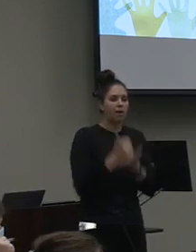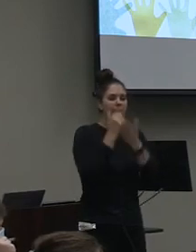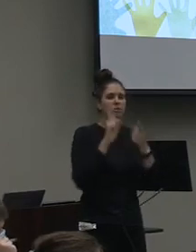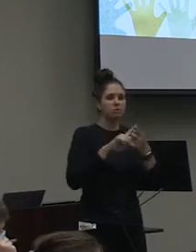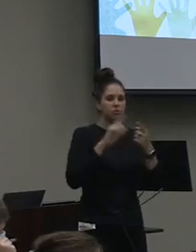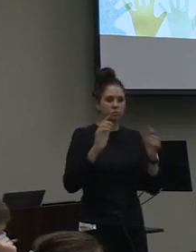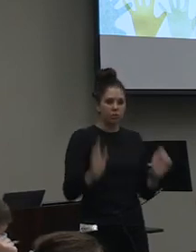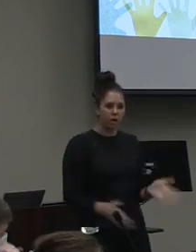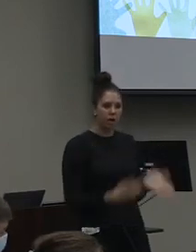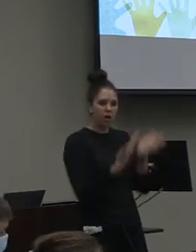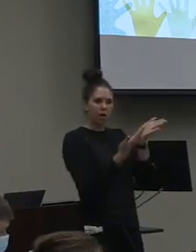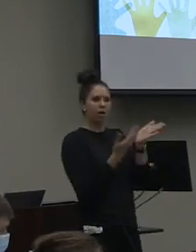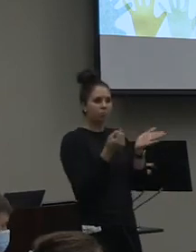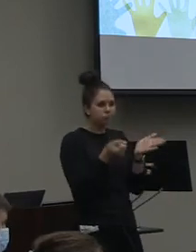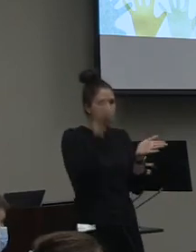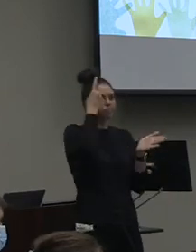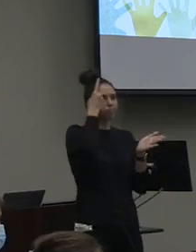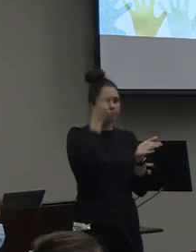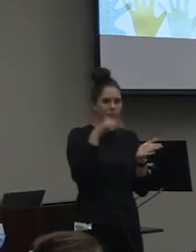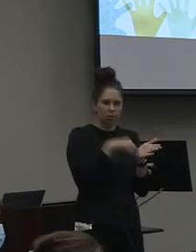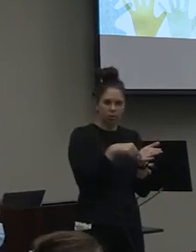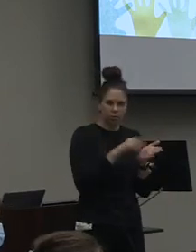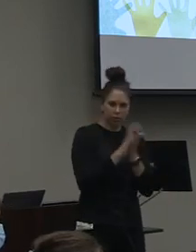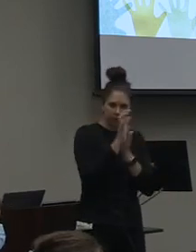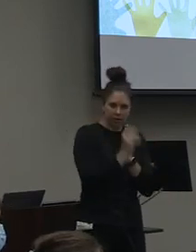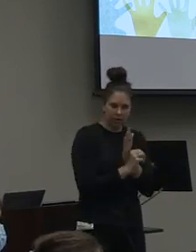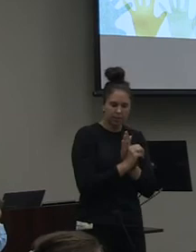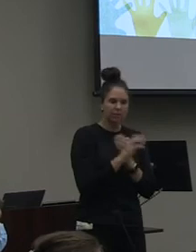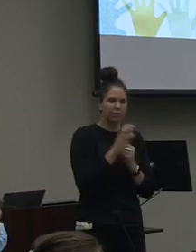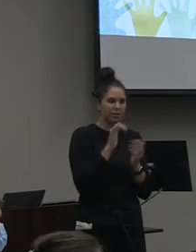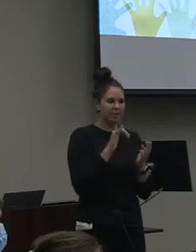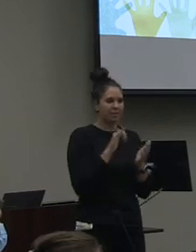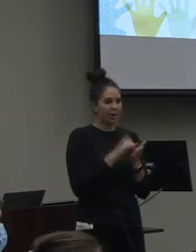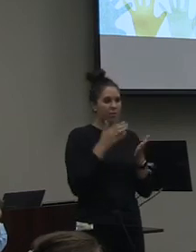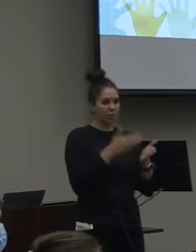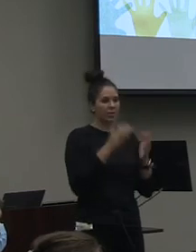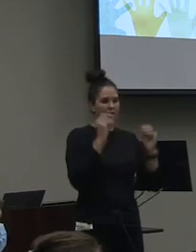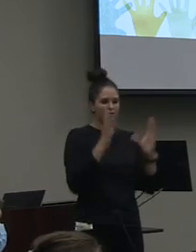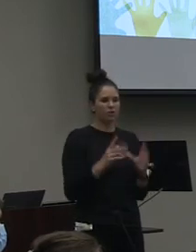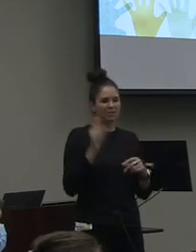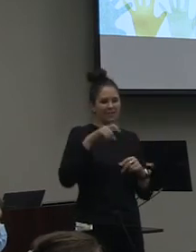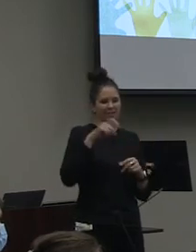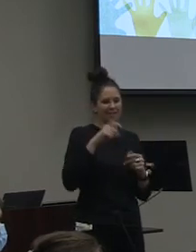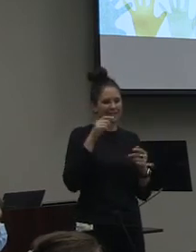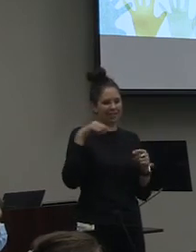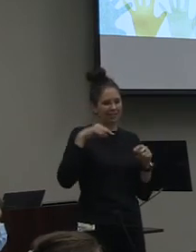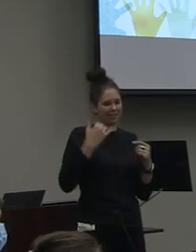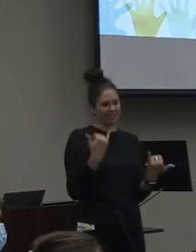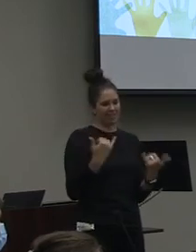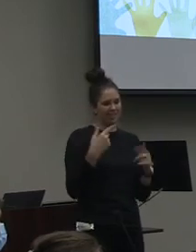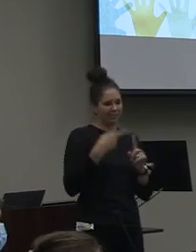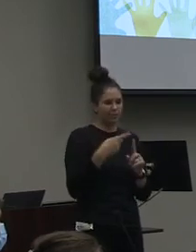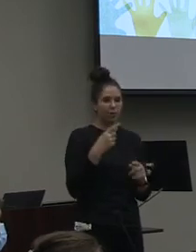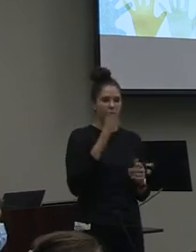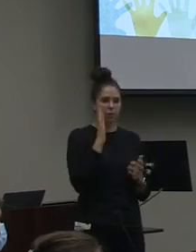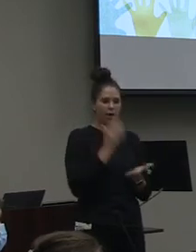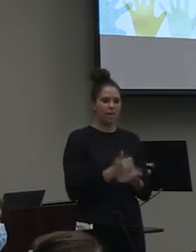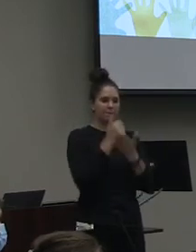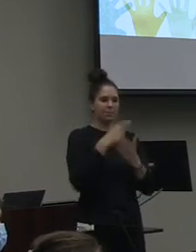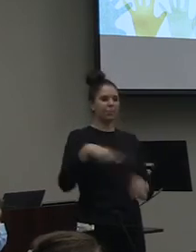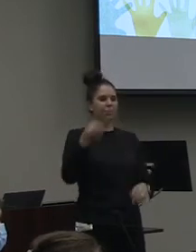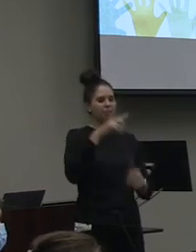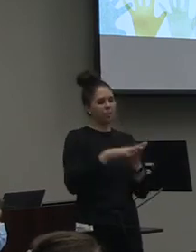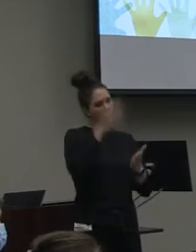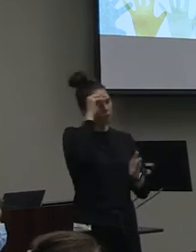the curriculum in a way that teachers need at this point. So it will help them learn, I think, at a